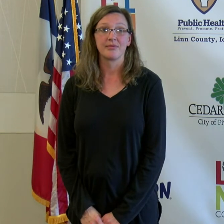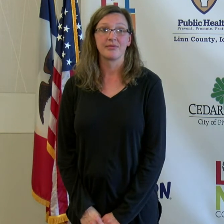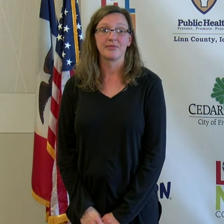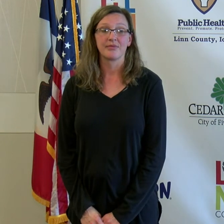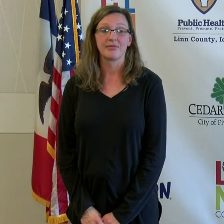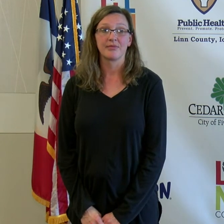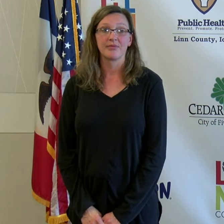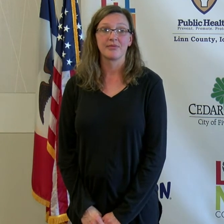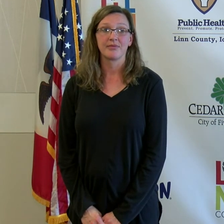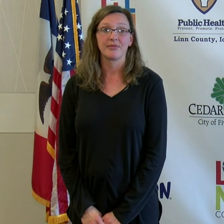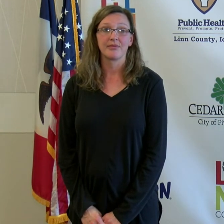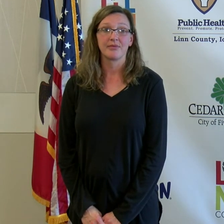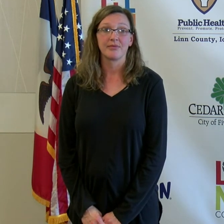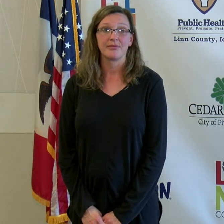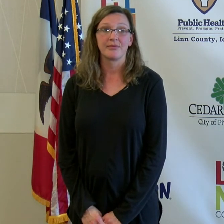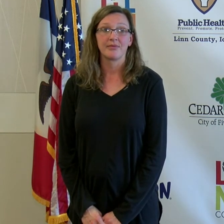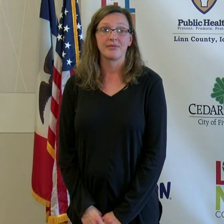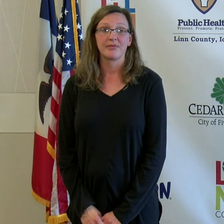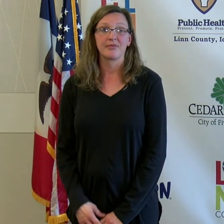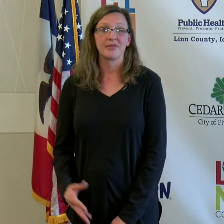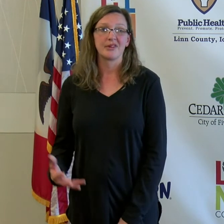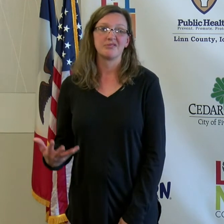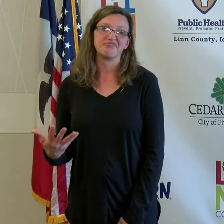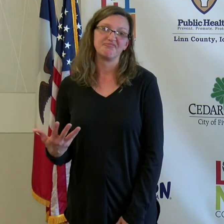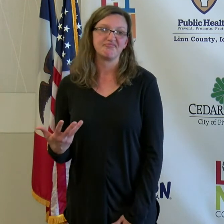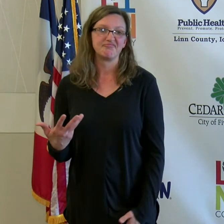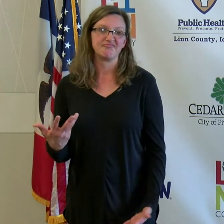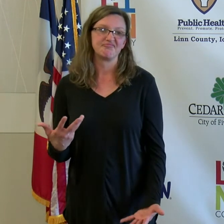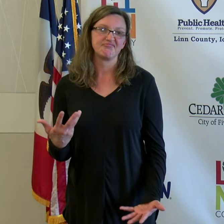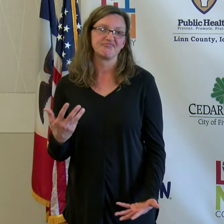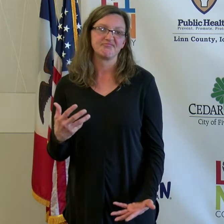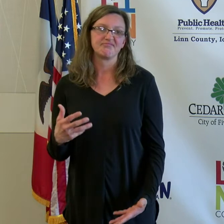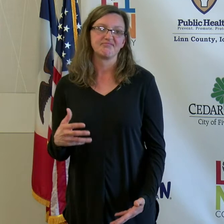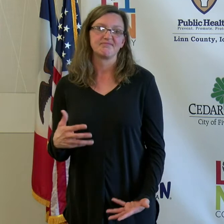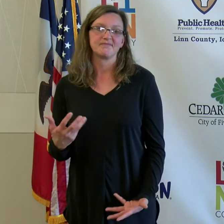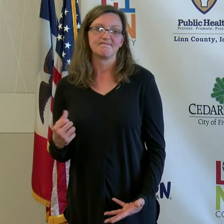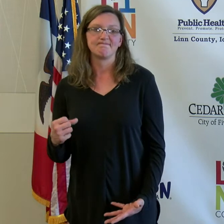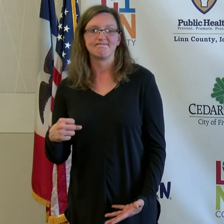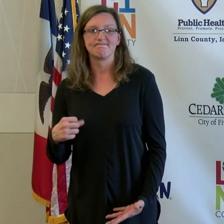It looks like it. I don't have another chat from Kate. Just going to do a quick check to see